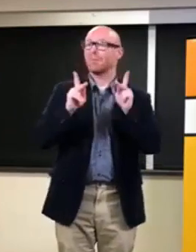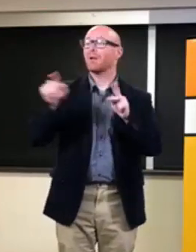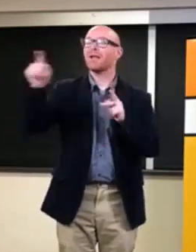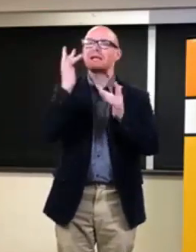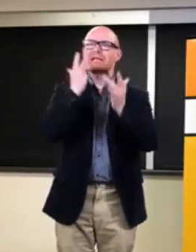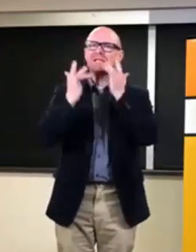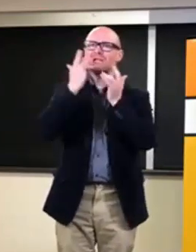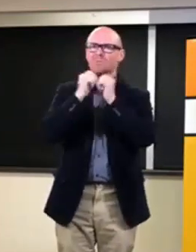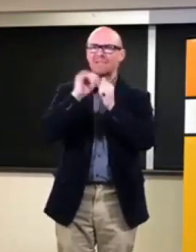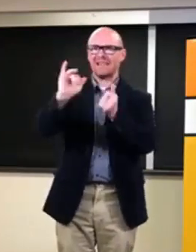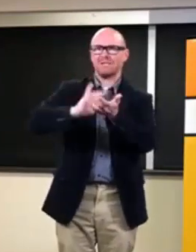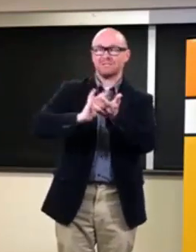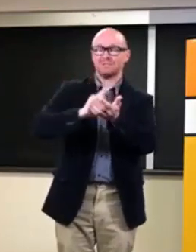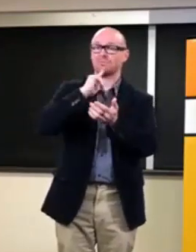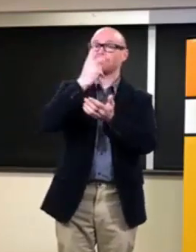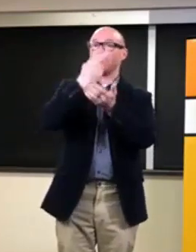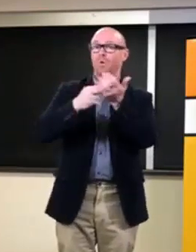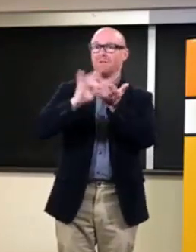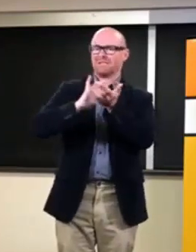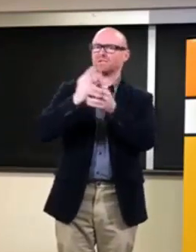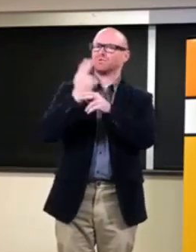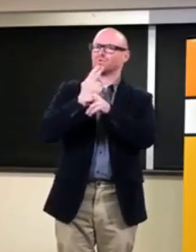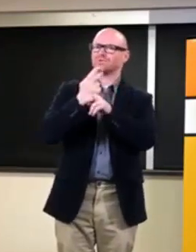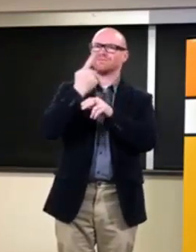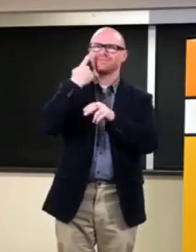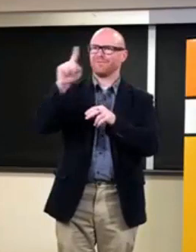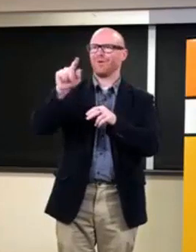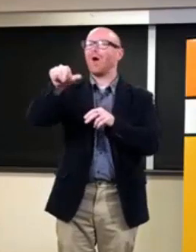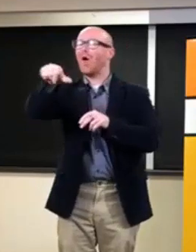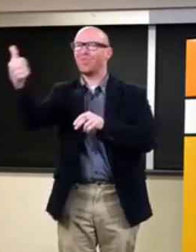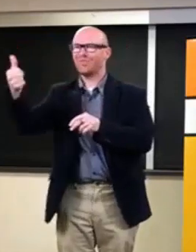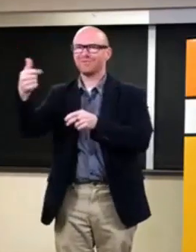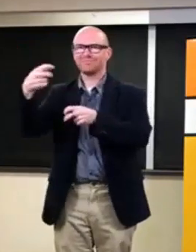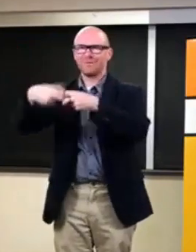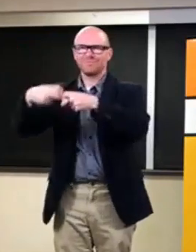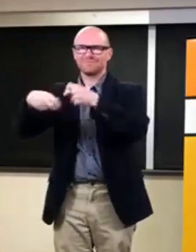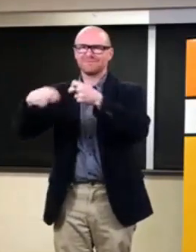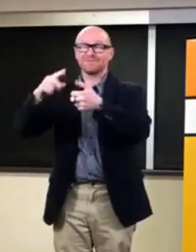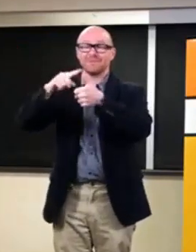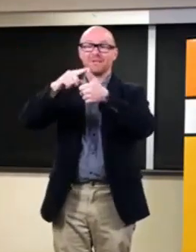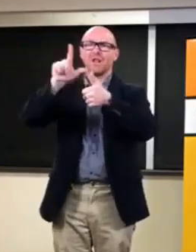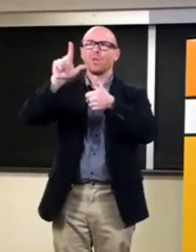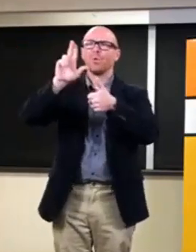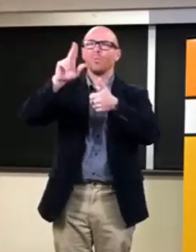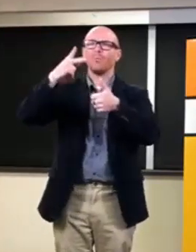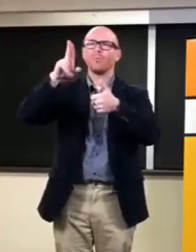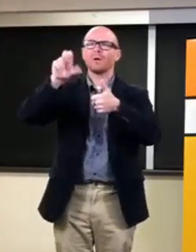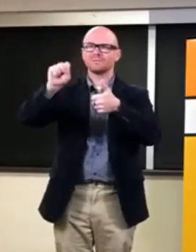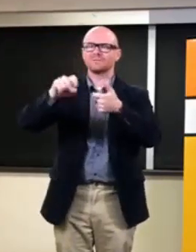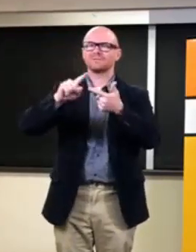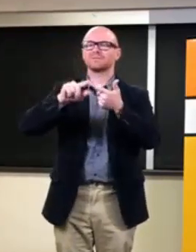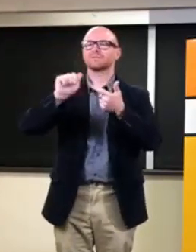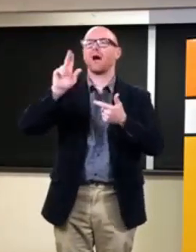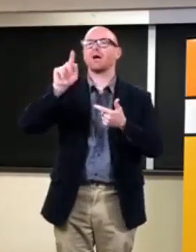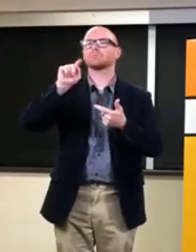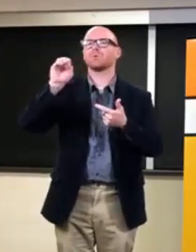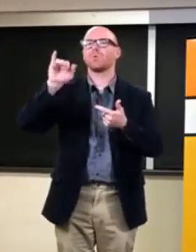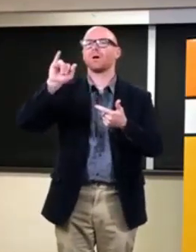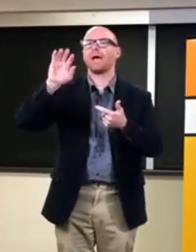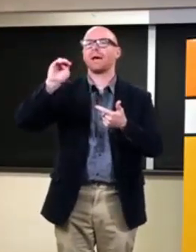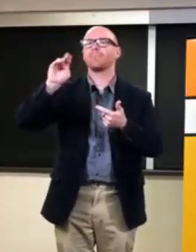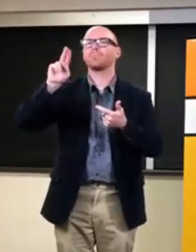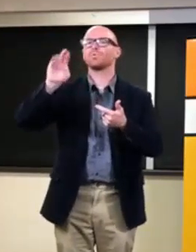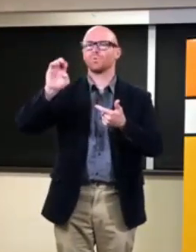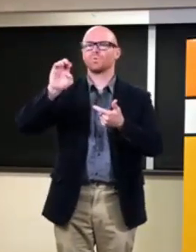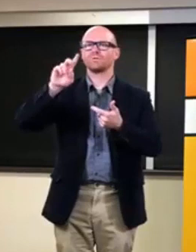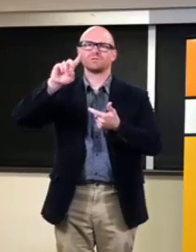chloroquine? So both of those drugs are used for things outside of COVID-19, such as lupus and other autoimmune disorders. And we have